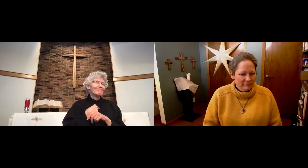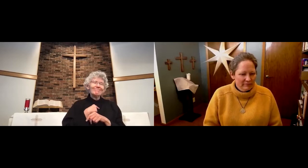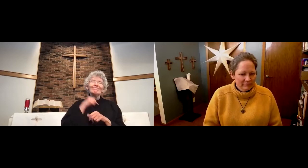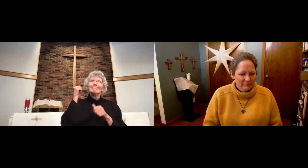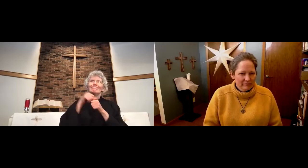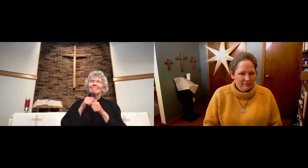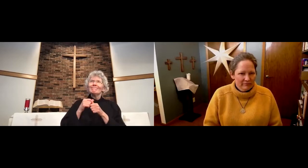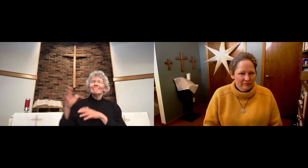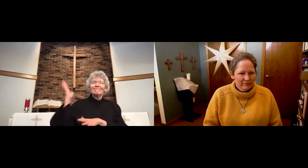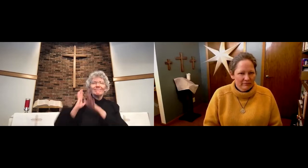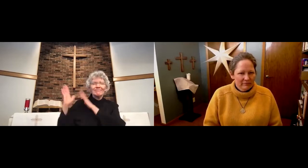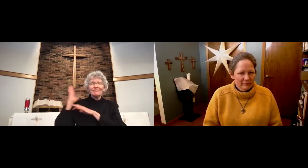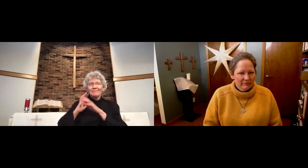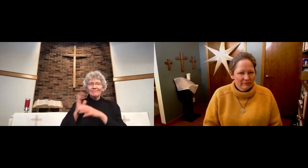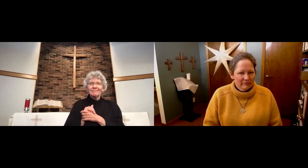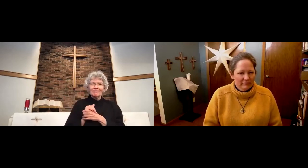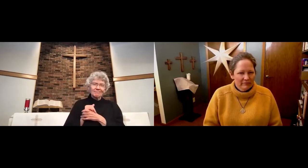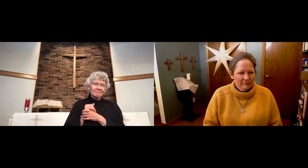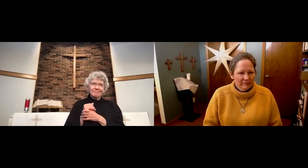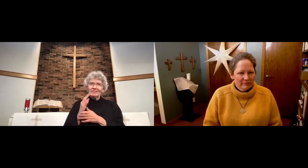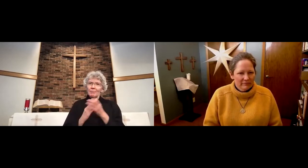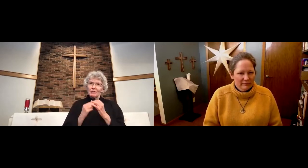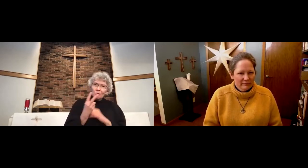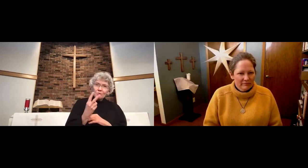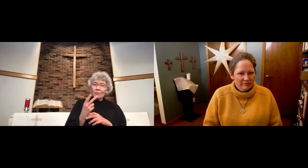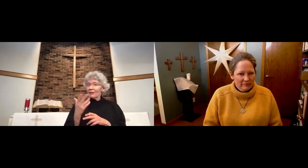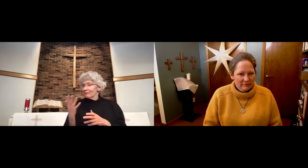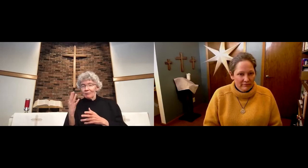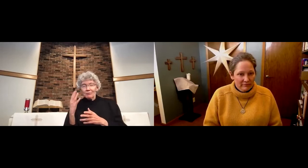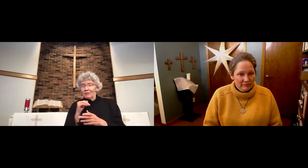Valentine's Day reminds us of love,